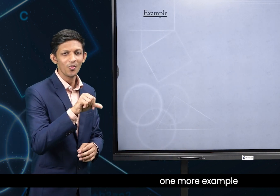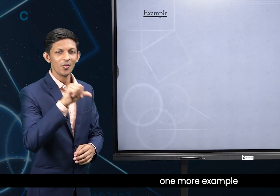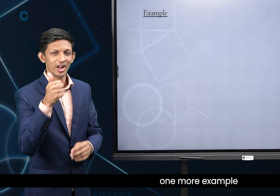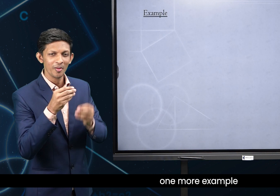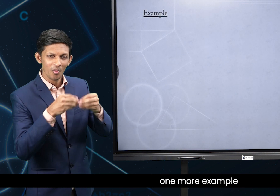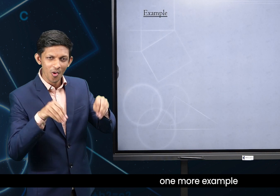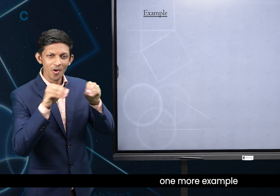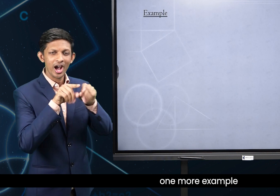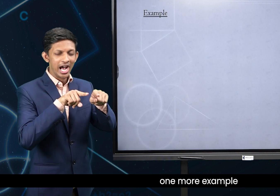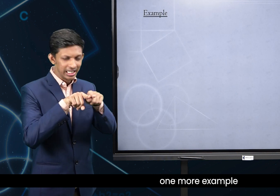example.